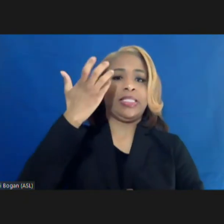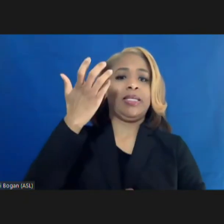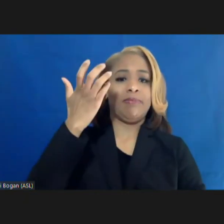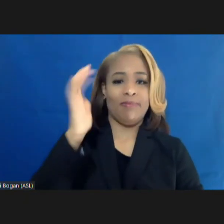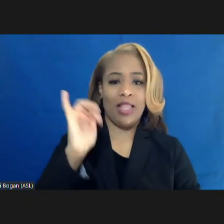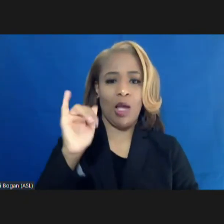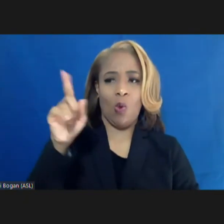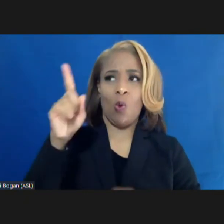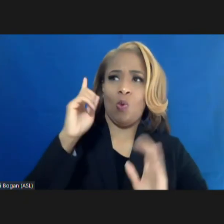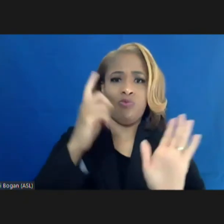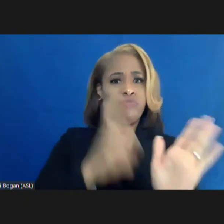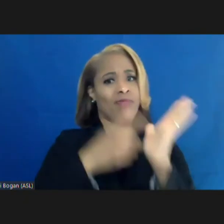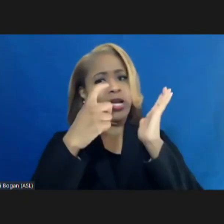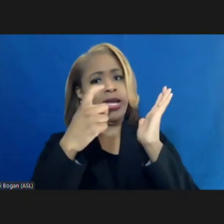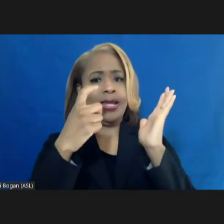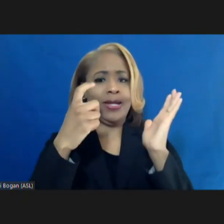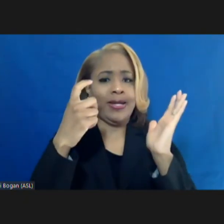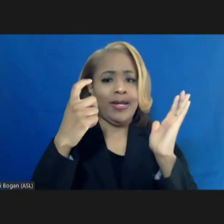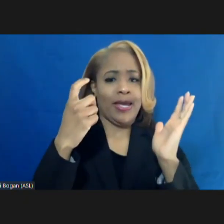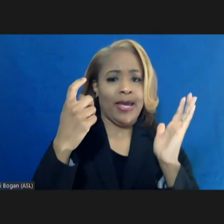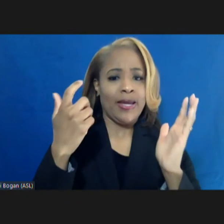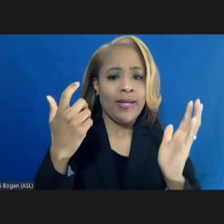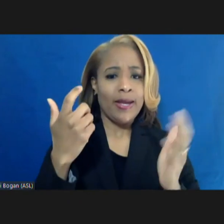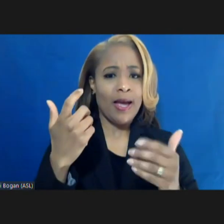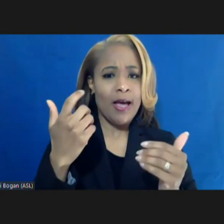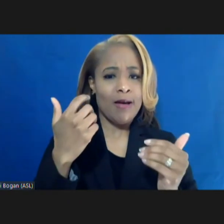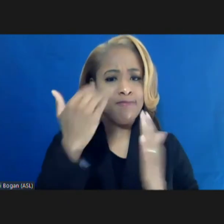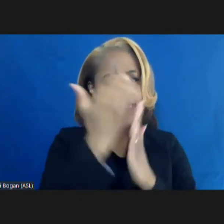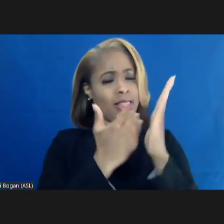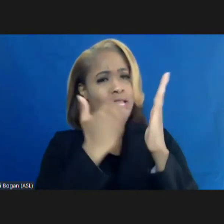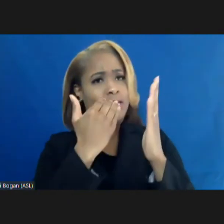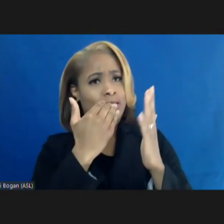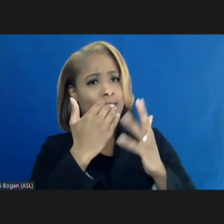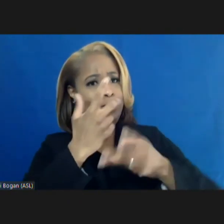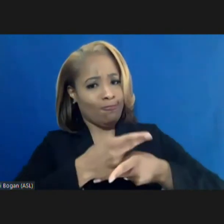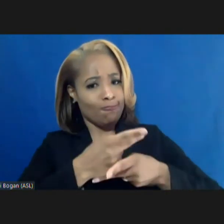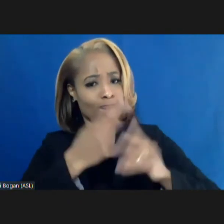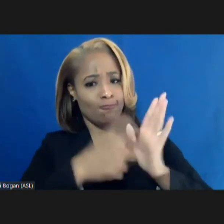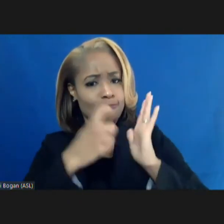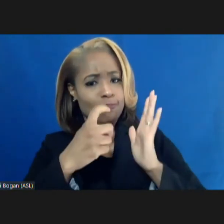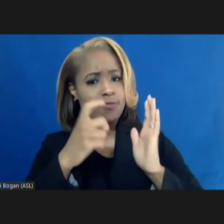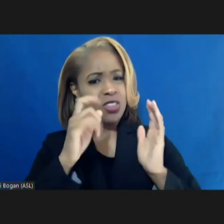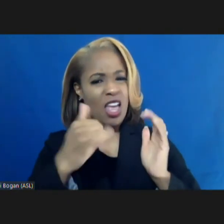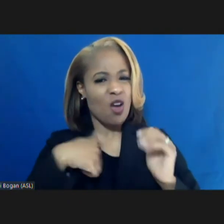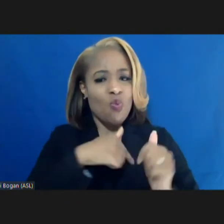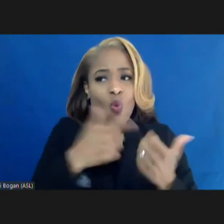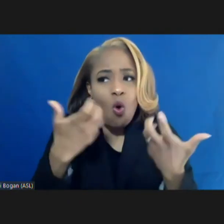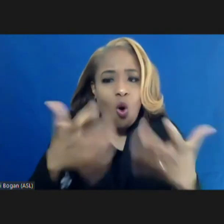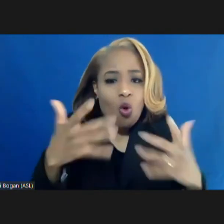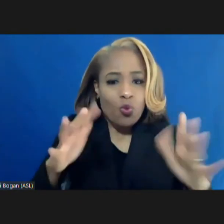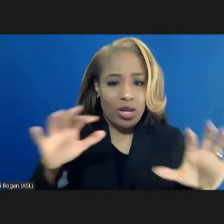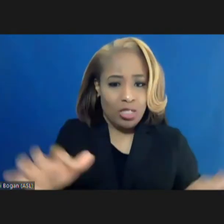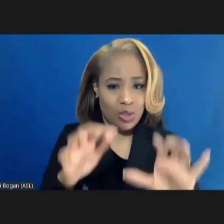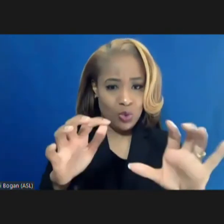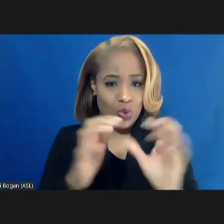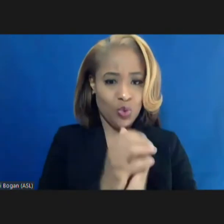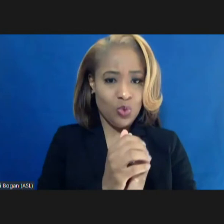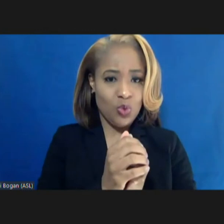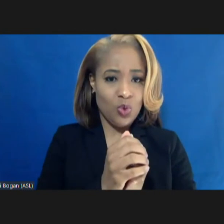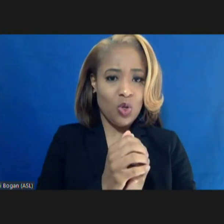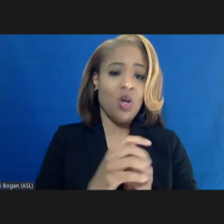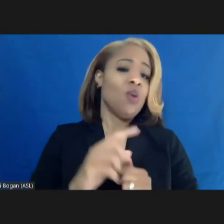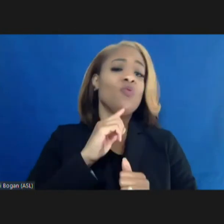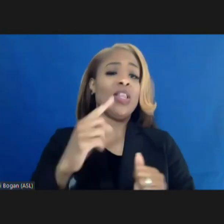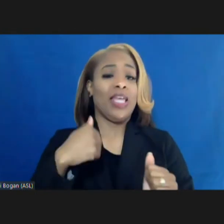they're mandating some sort of list maintenance requirements that we're already doing as a way really, I